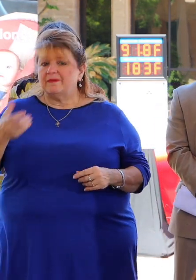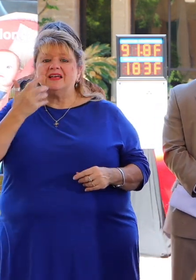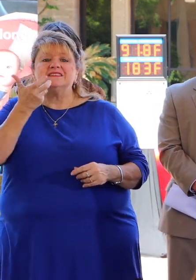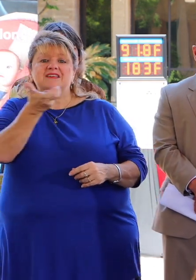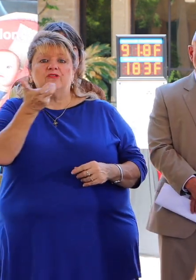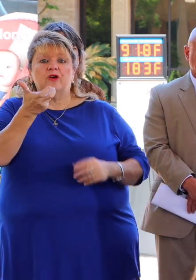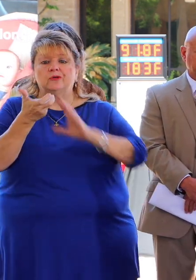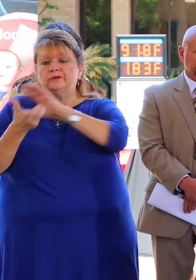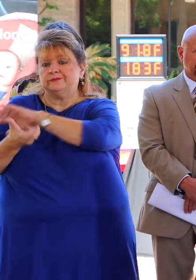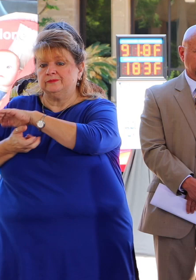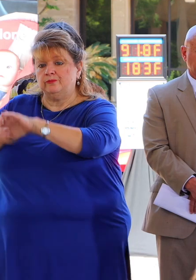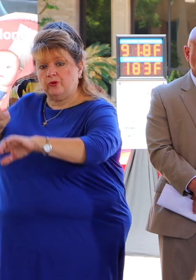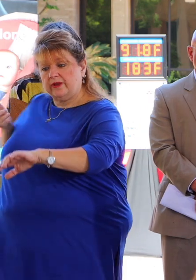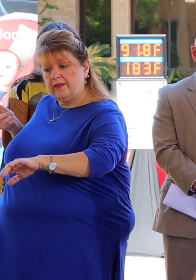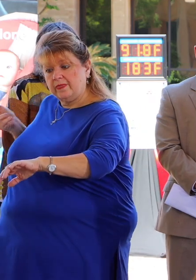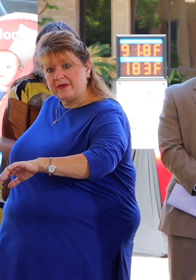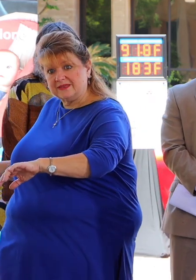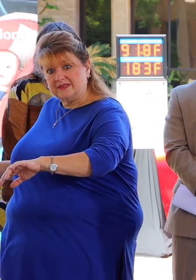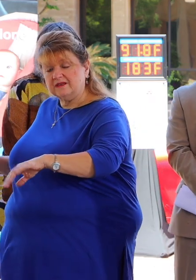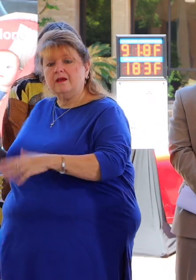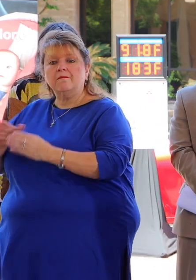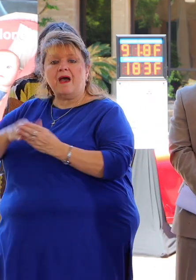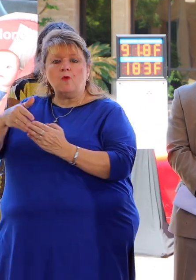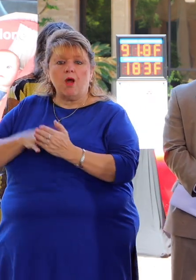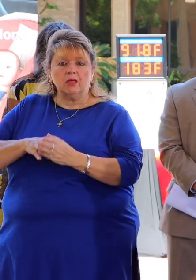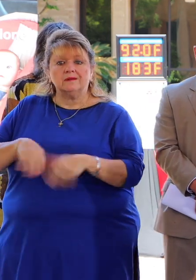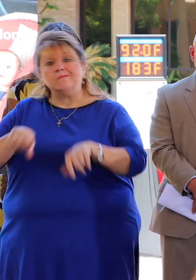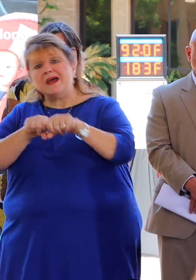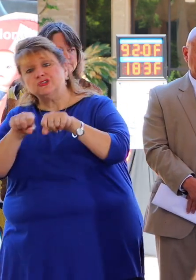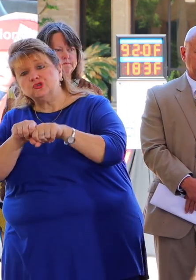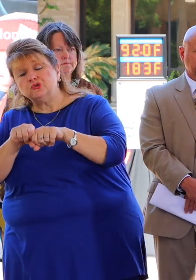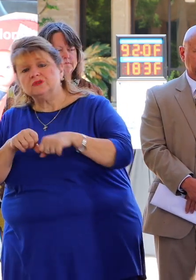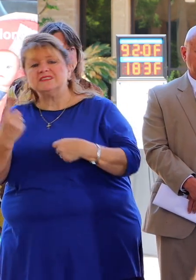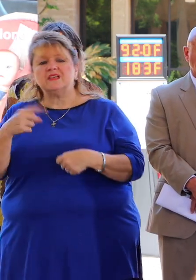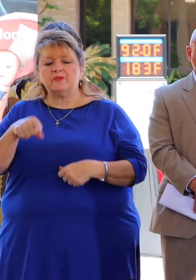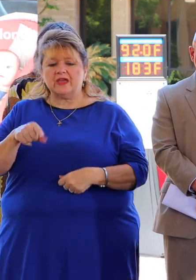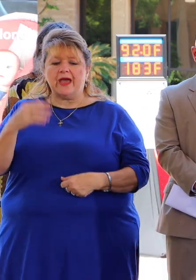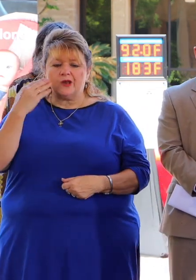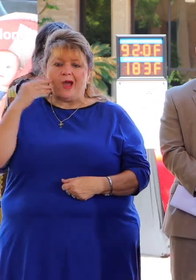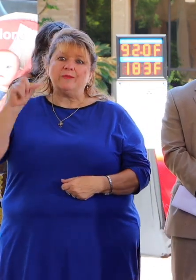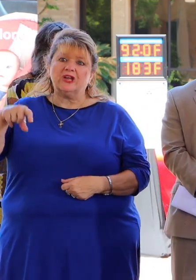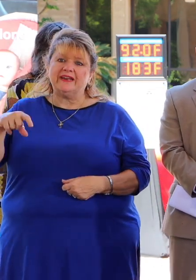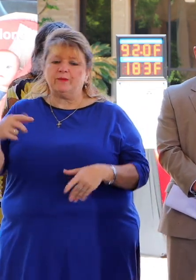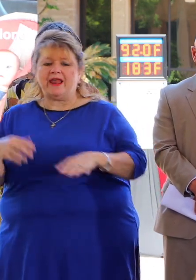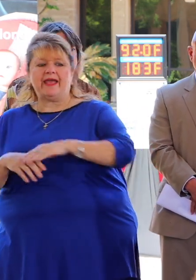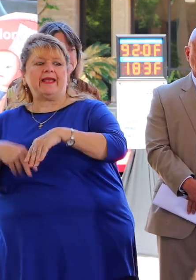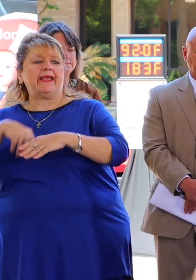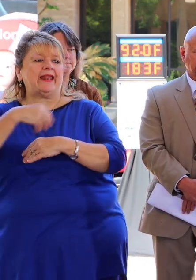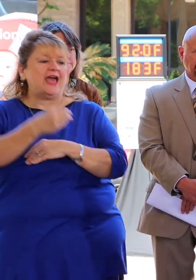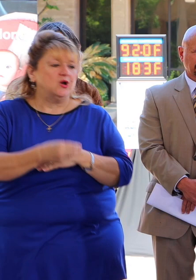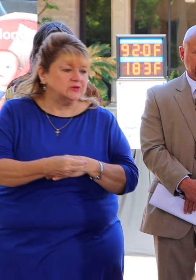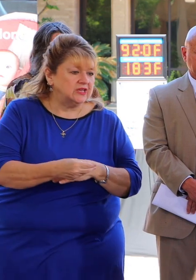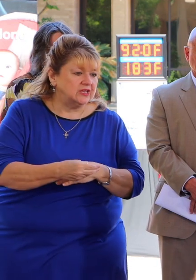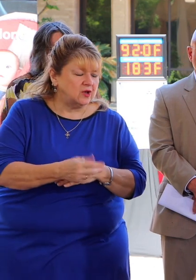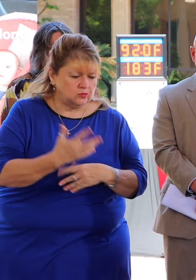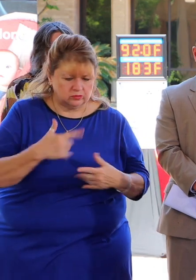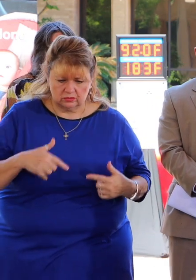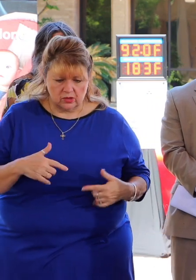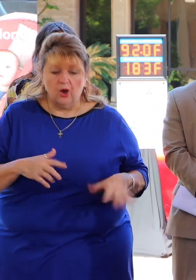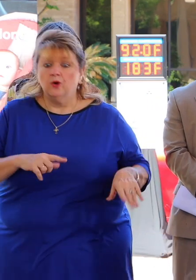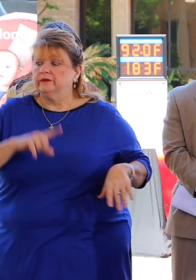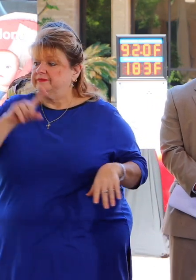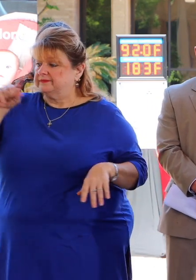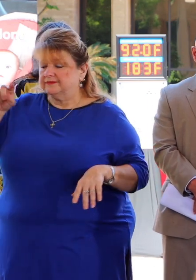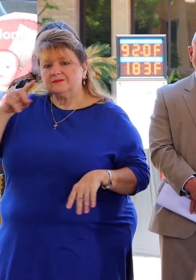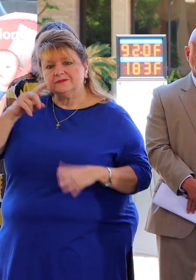phone, your wallet, a shoe, something that you know you will need when you reach that destination. That